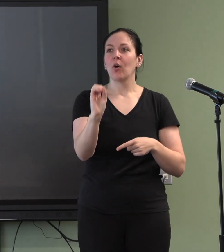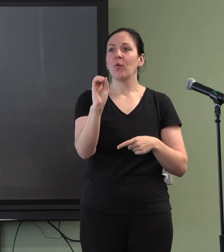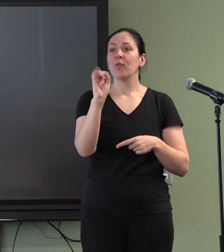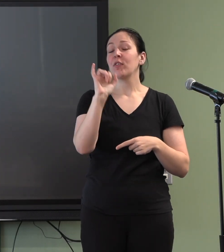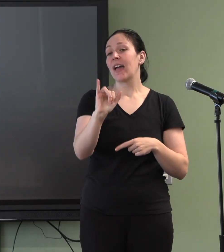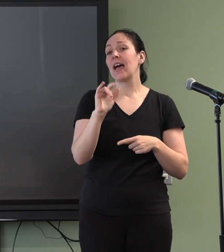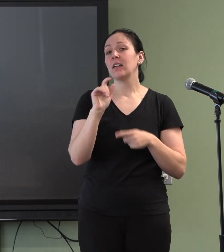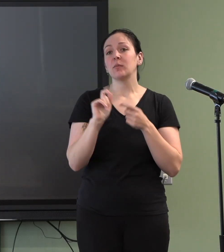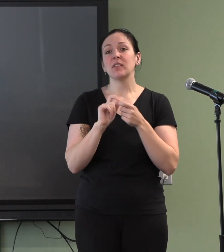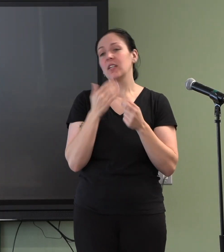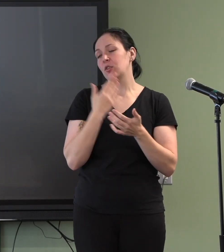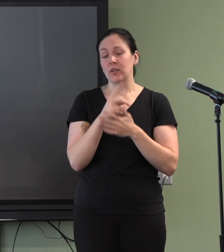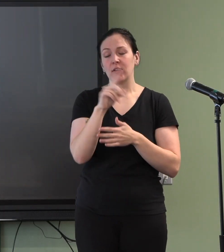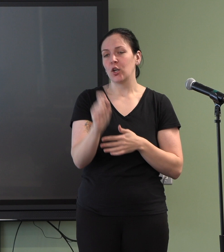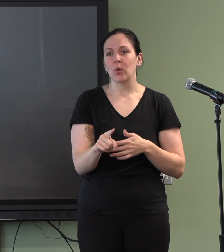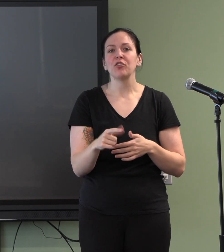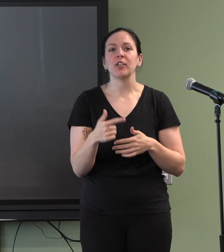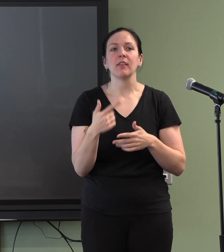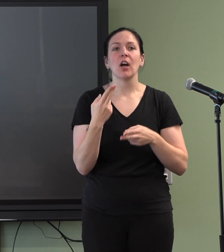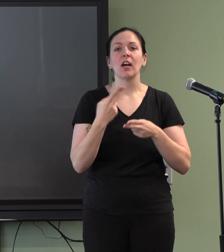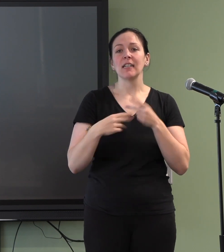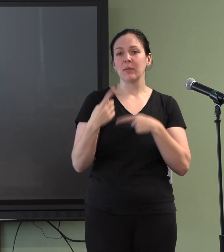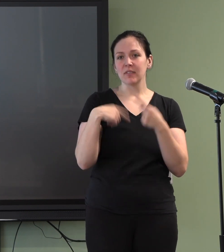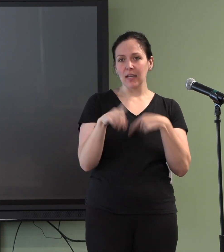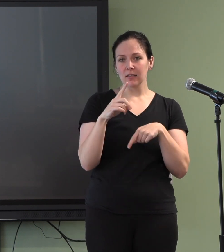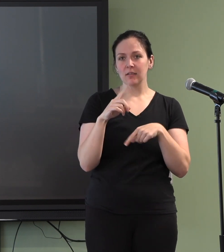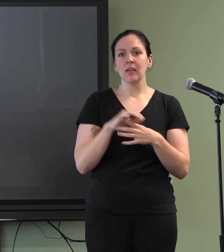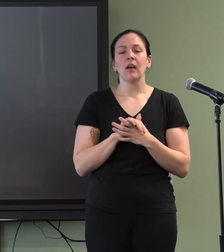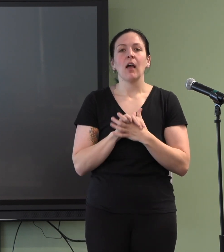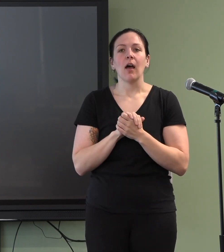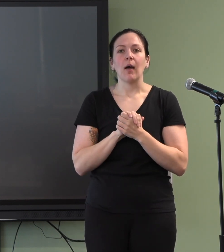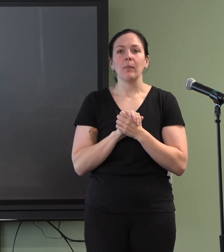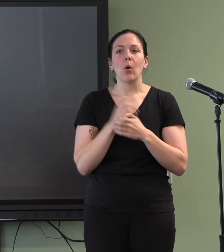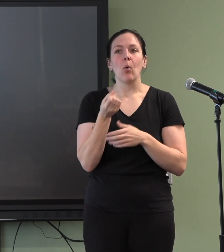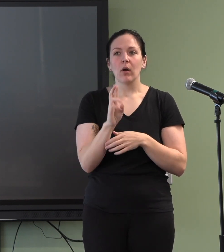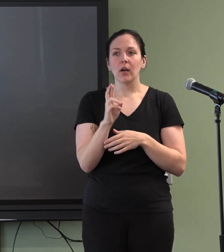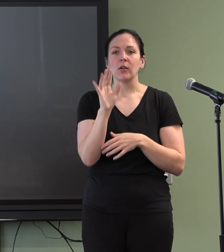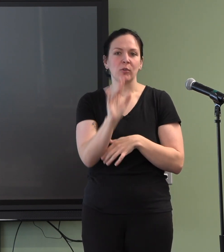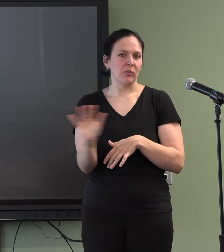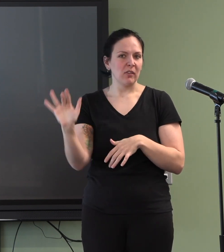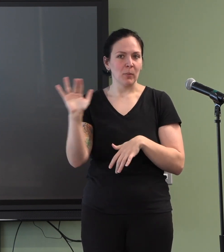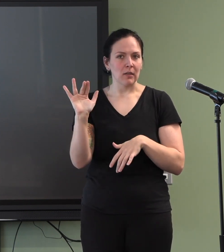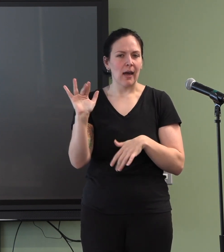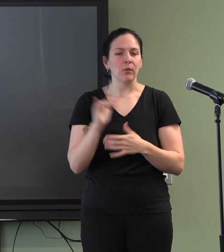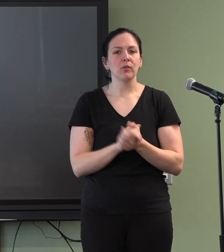So for that specifically, it's a very good question. There are name signs, or it would just be spelled out.